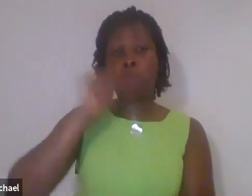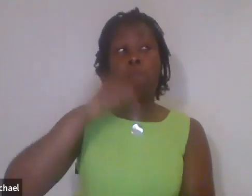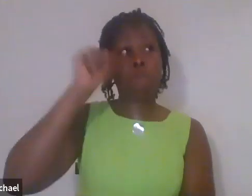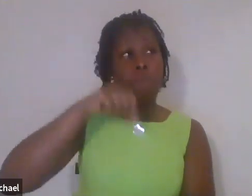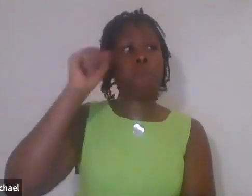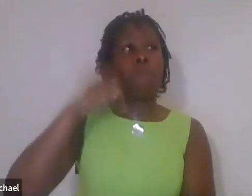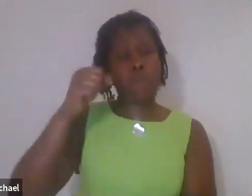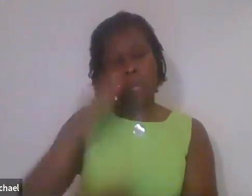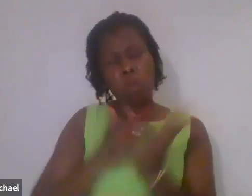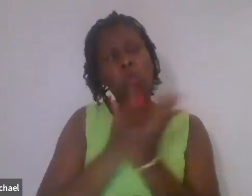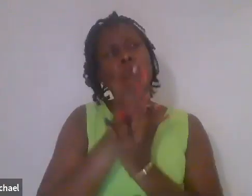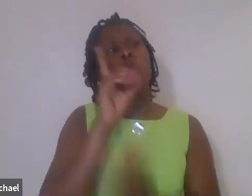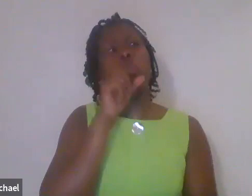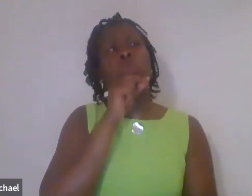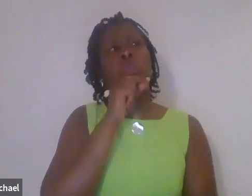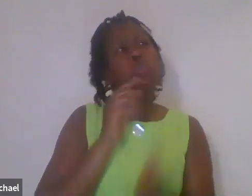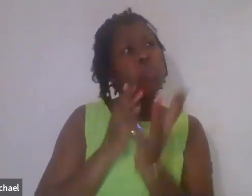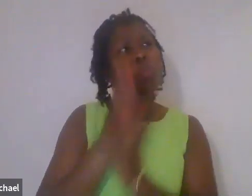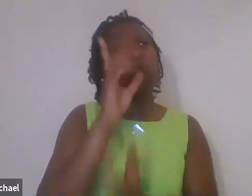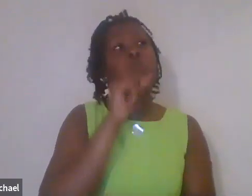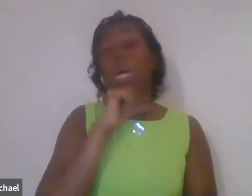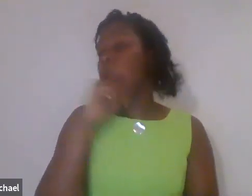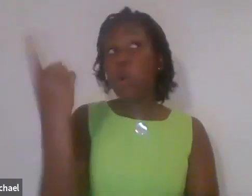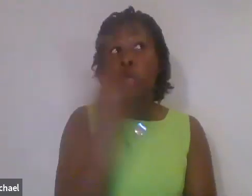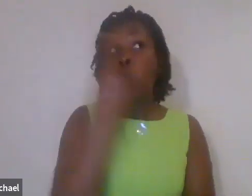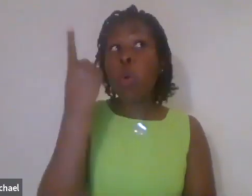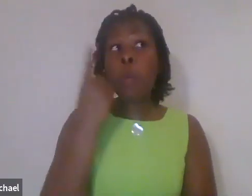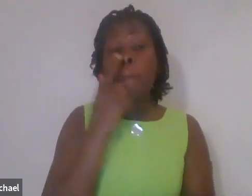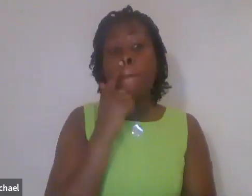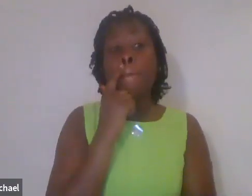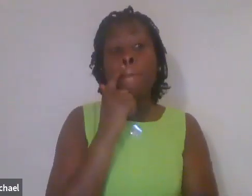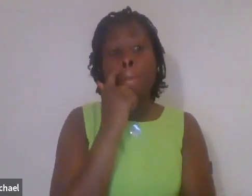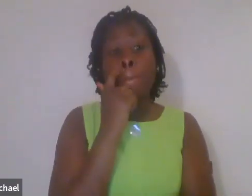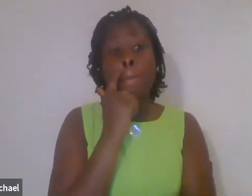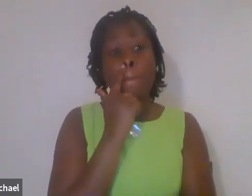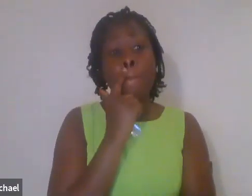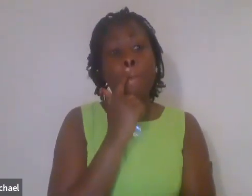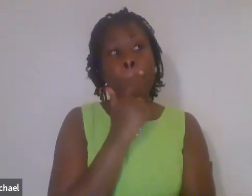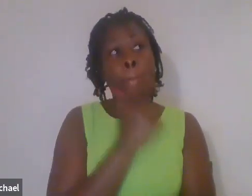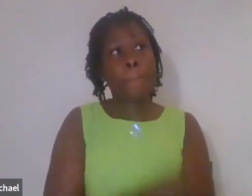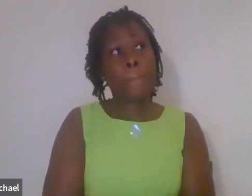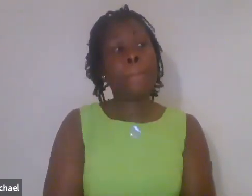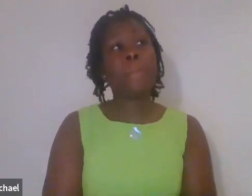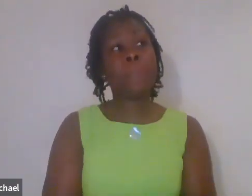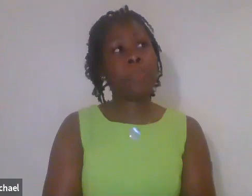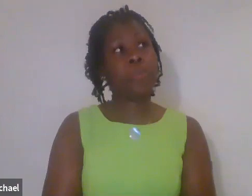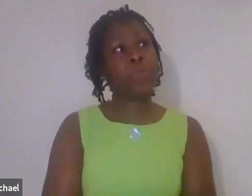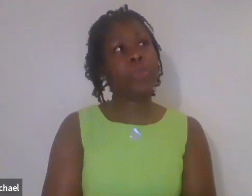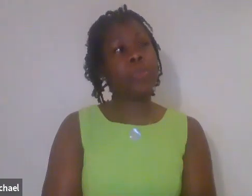And just to add on her question, before you answer, Ashura, how do you keep sane? How do you stay